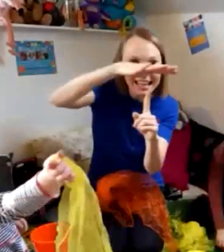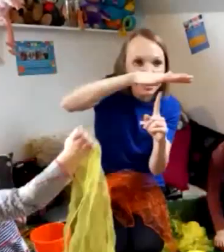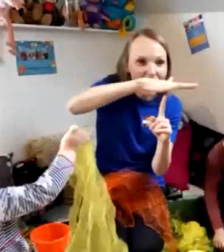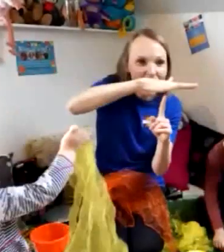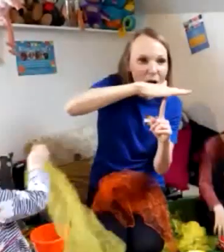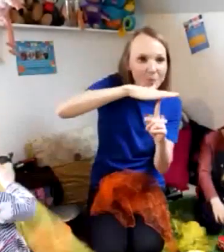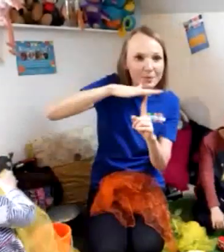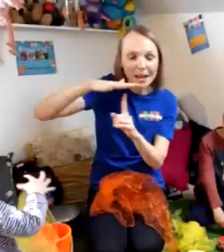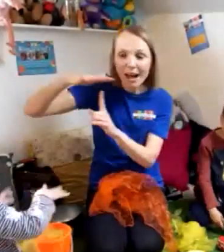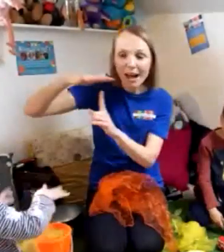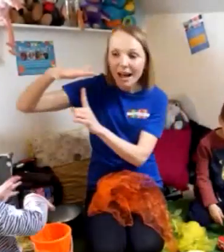helicopter,